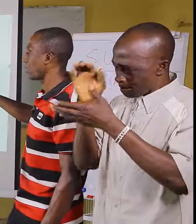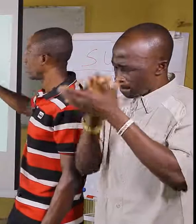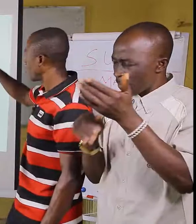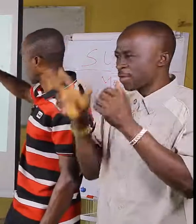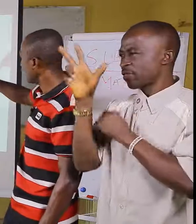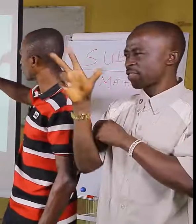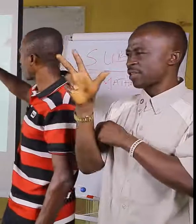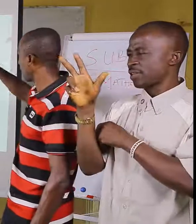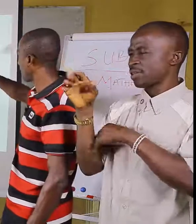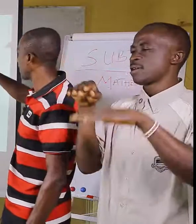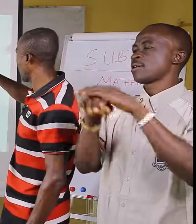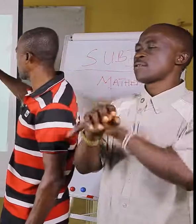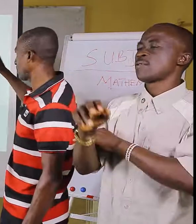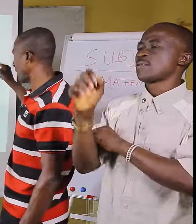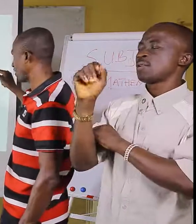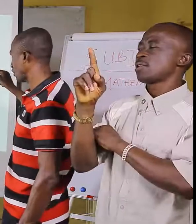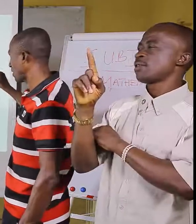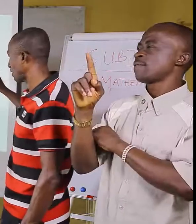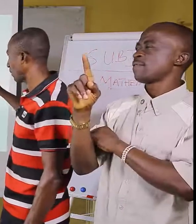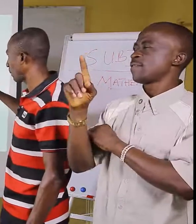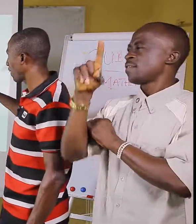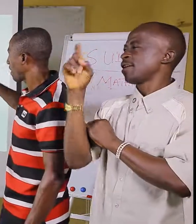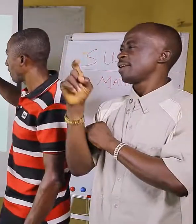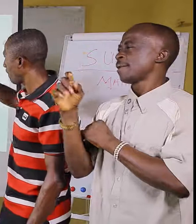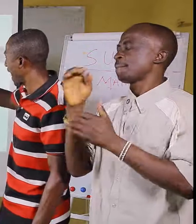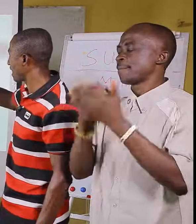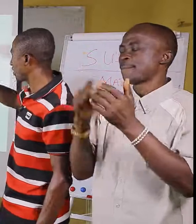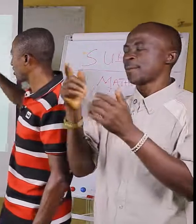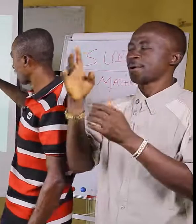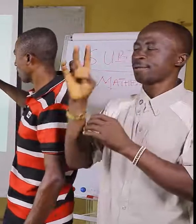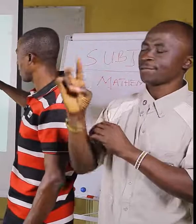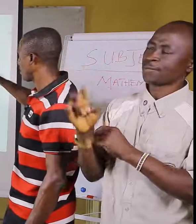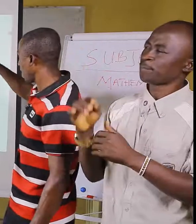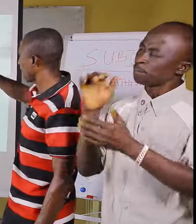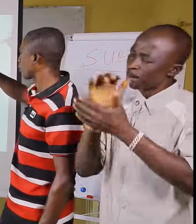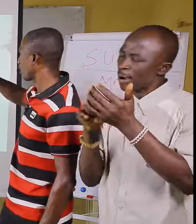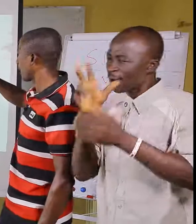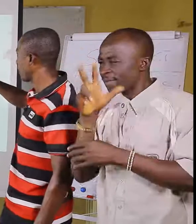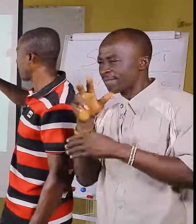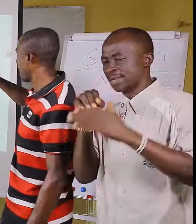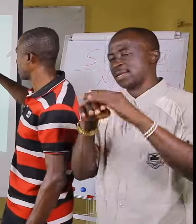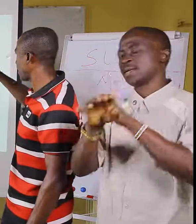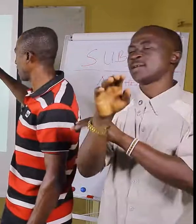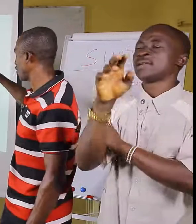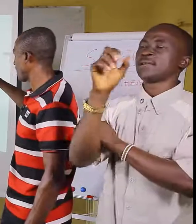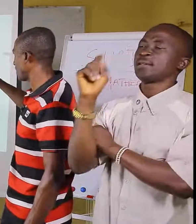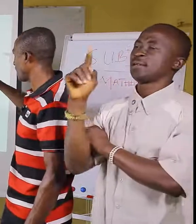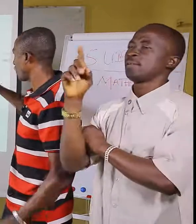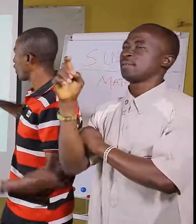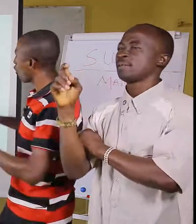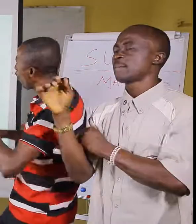3 into 11x minus 27. Minus 3 into 11x